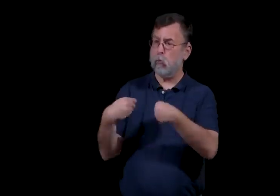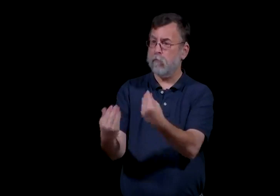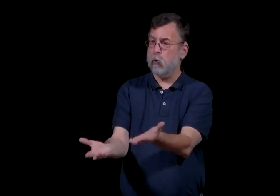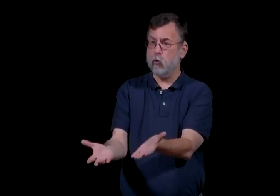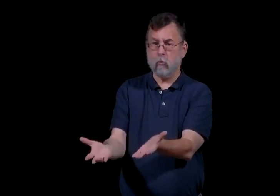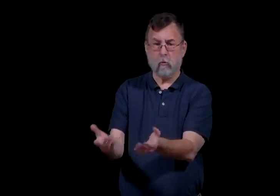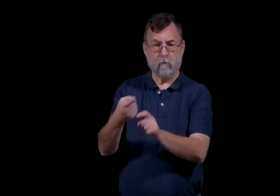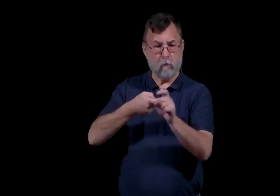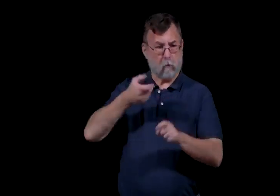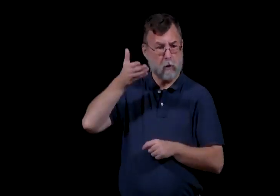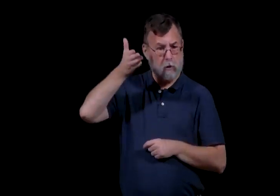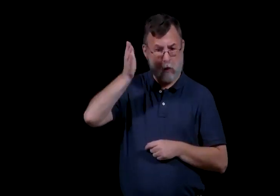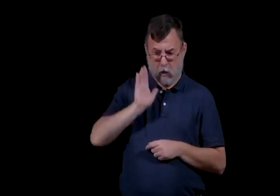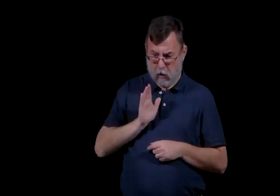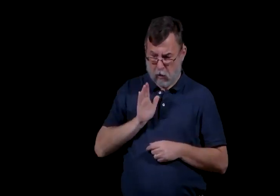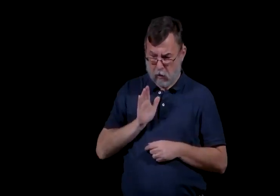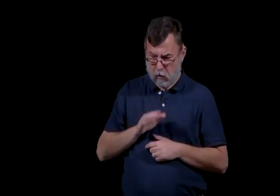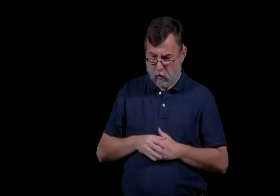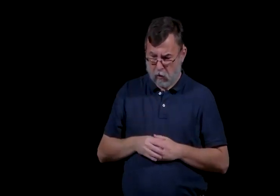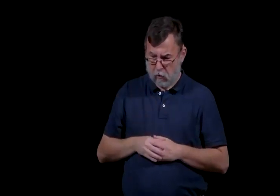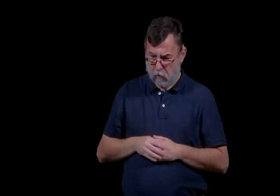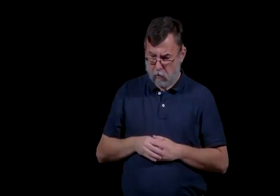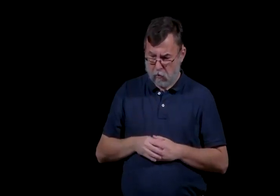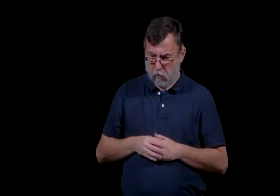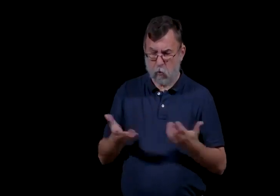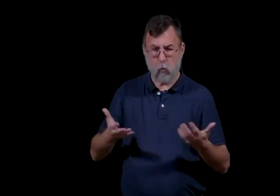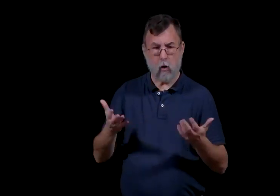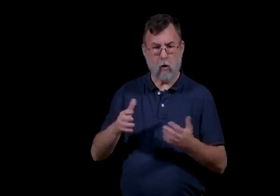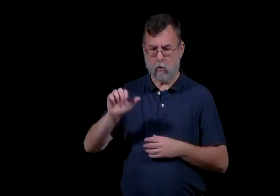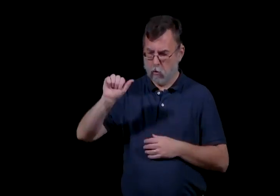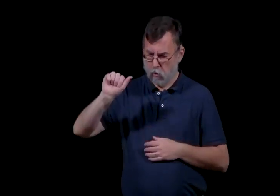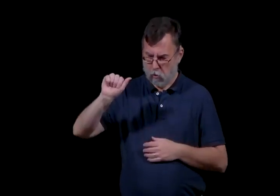It means he provides the provision. Our provision is from God.